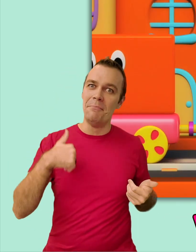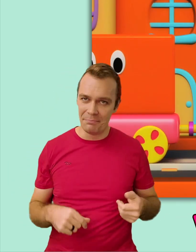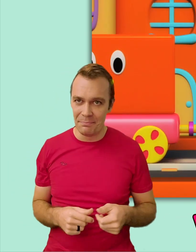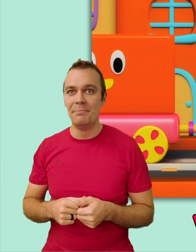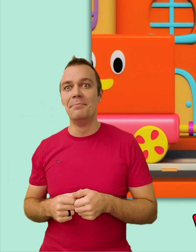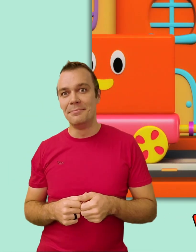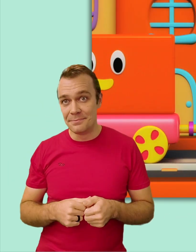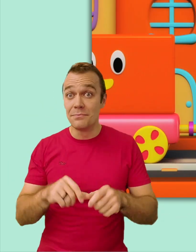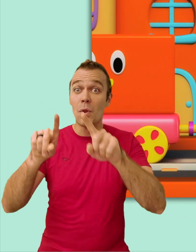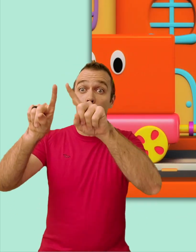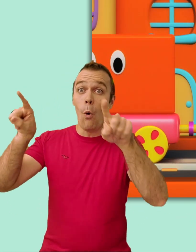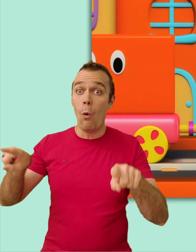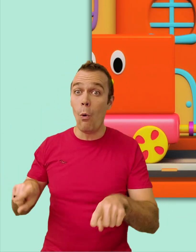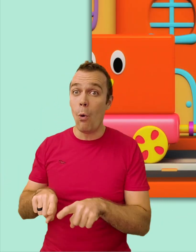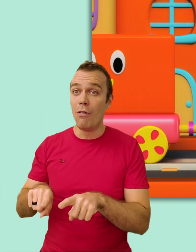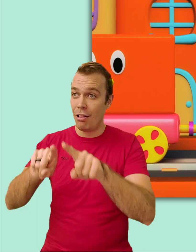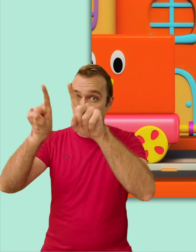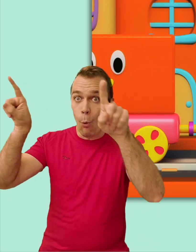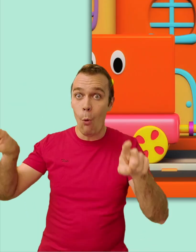join us too? Mr.